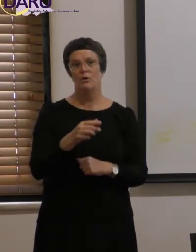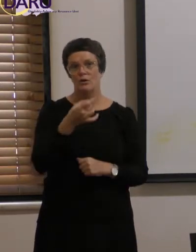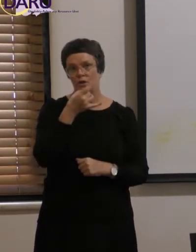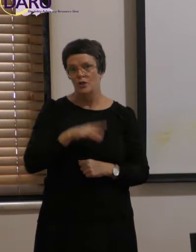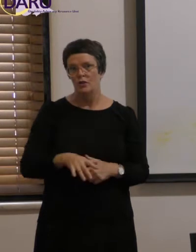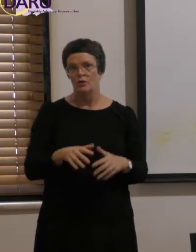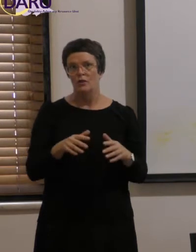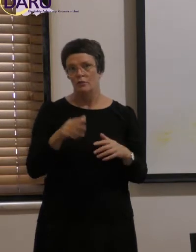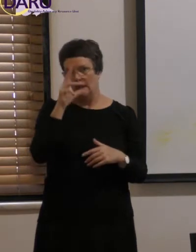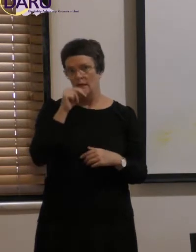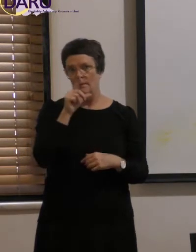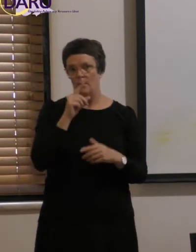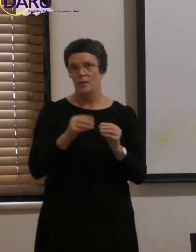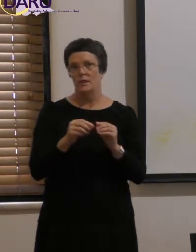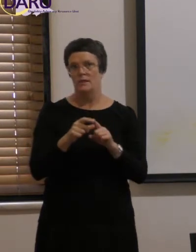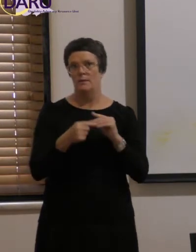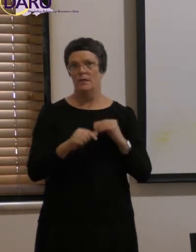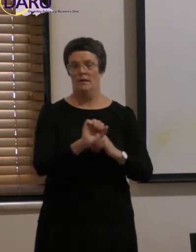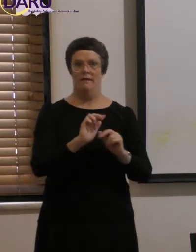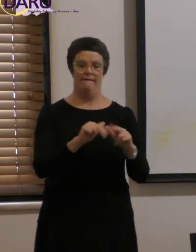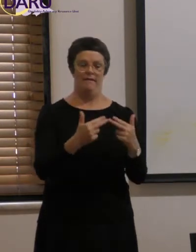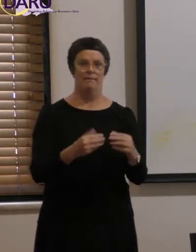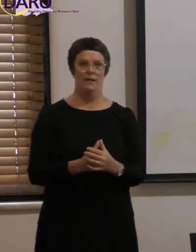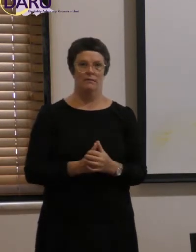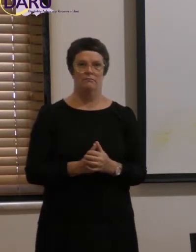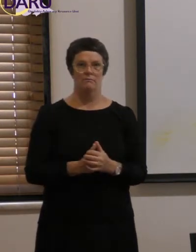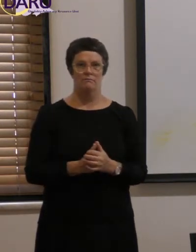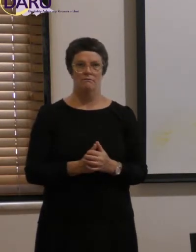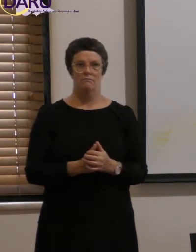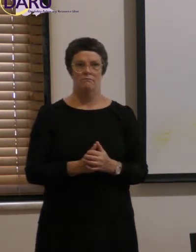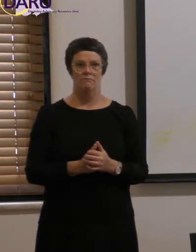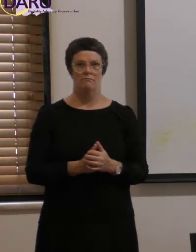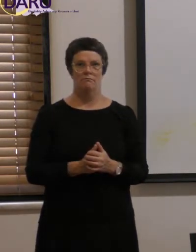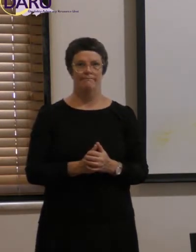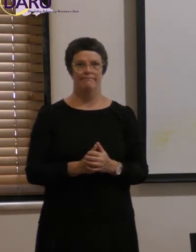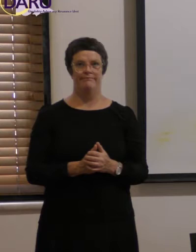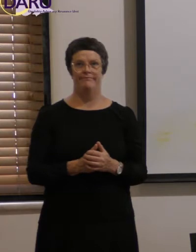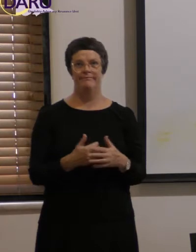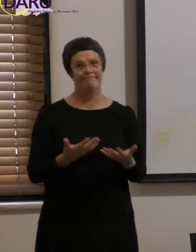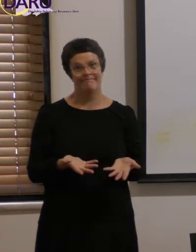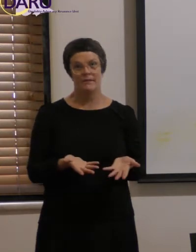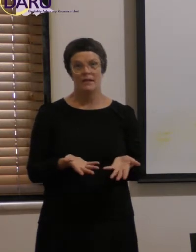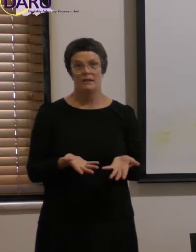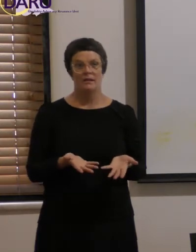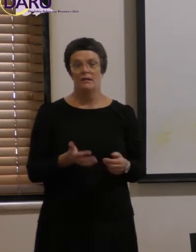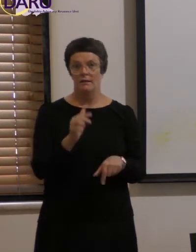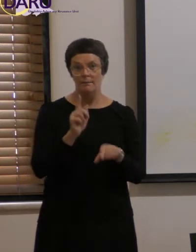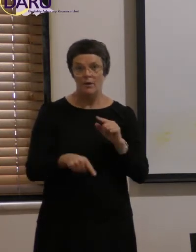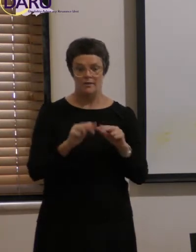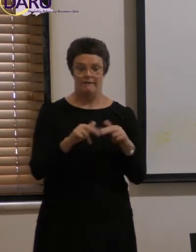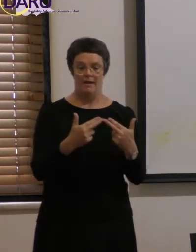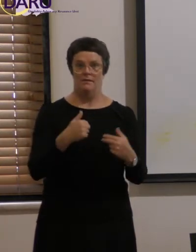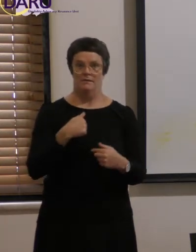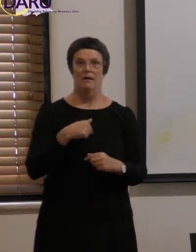families. I don't often meet a family that says, what are you talking about, education issues?